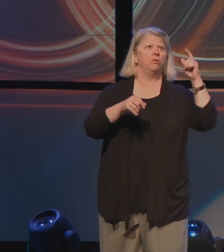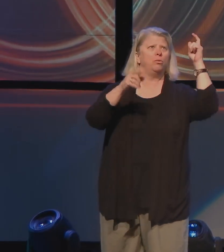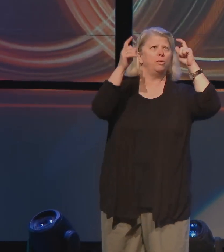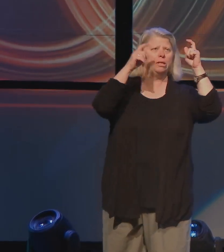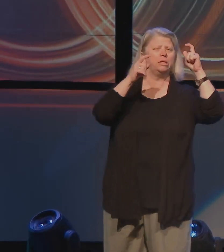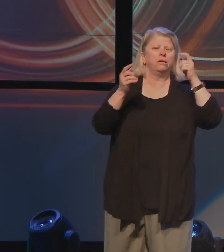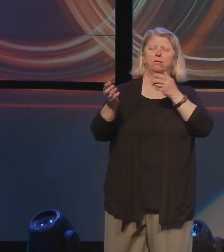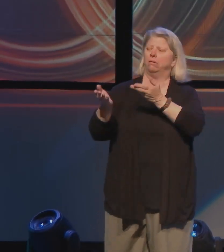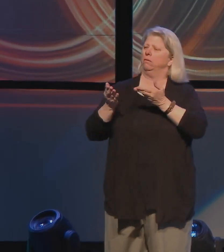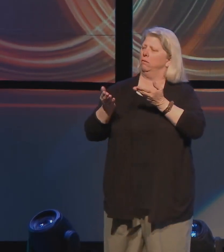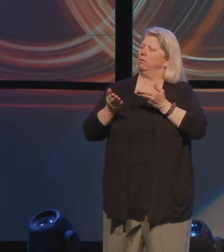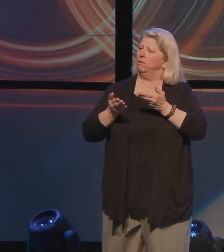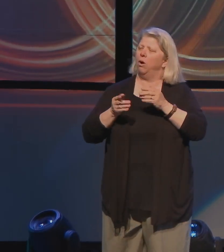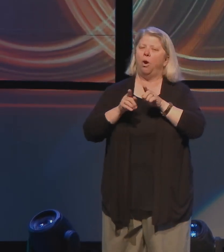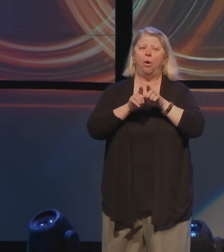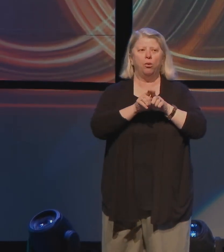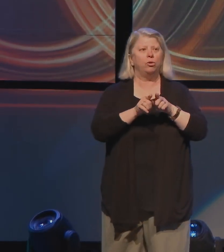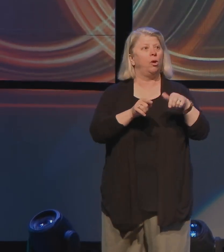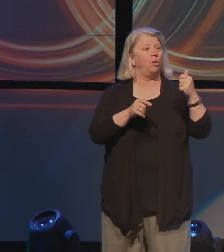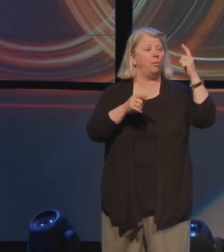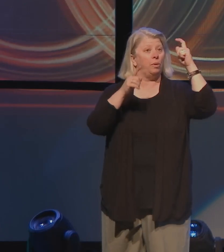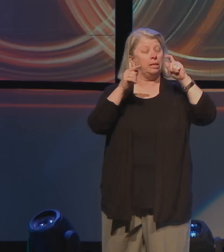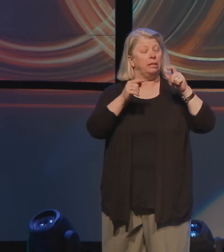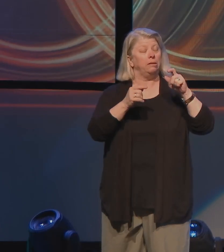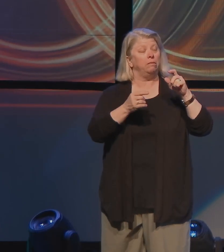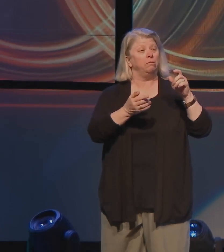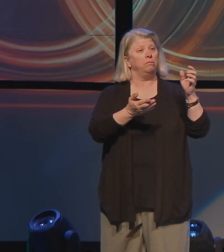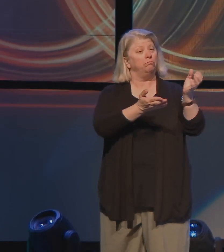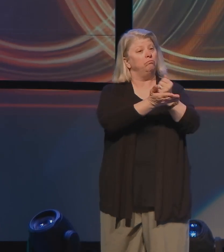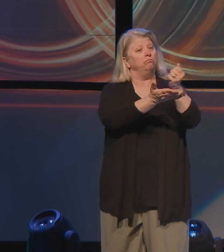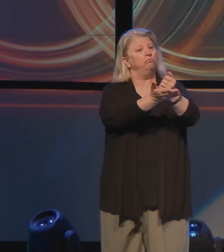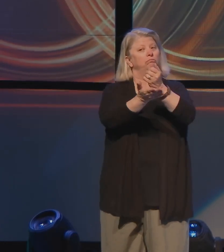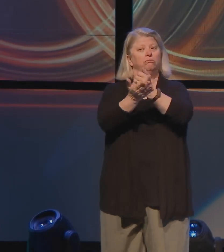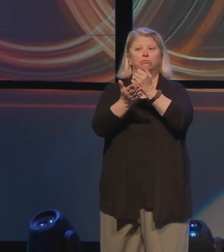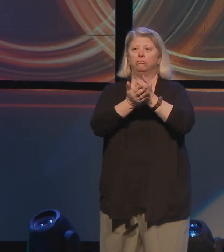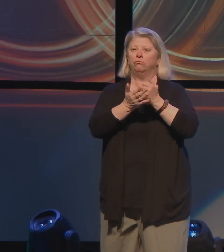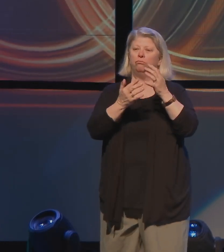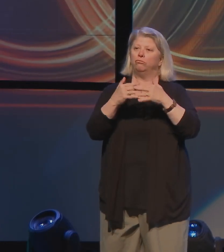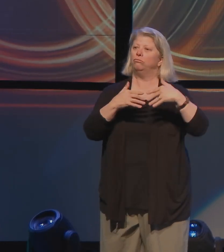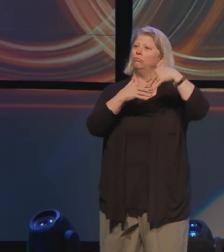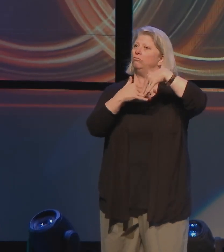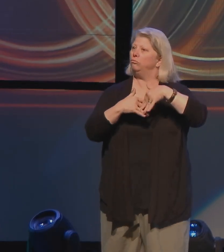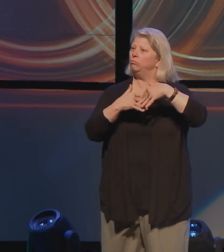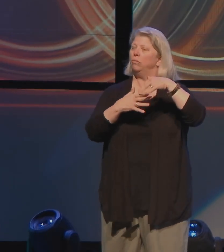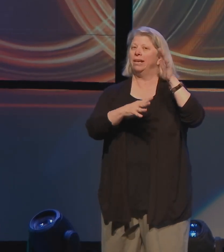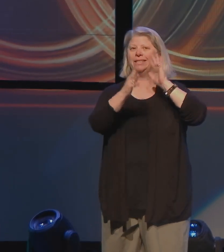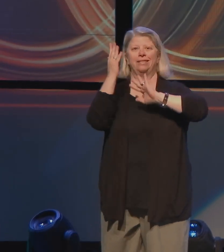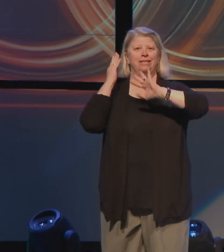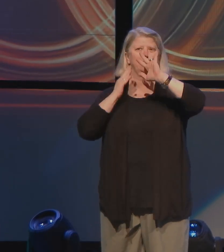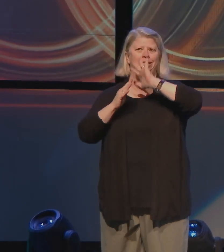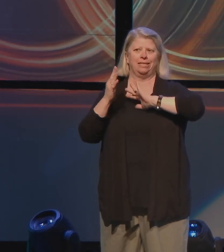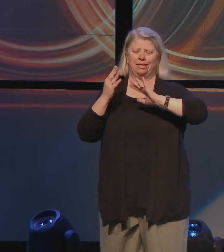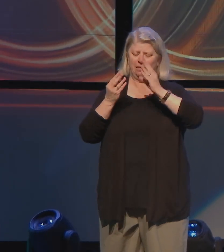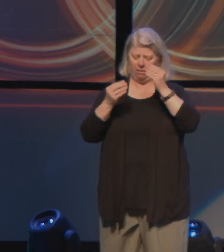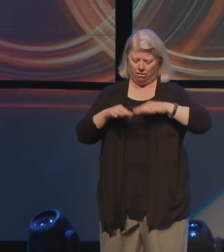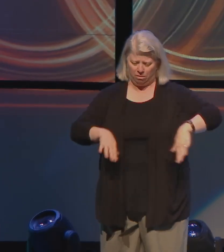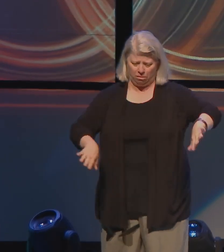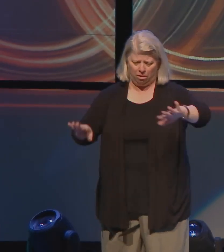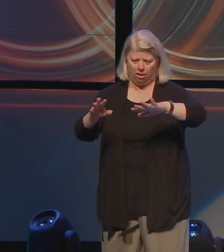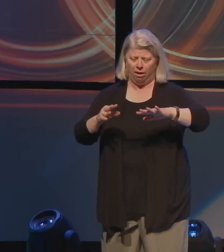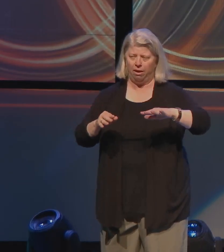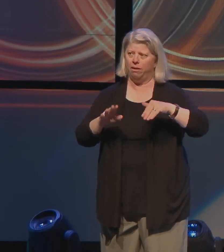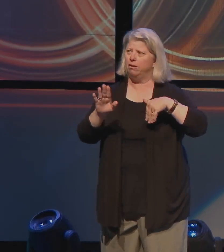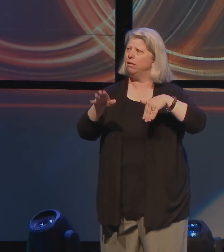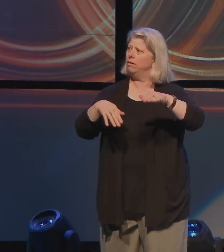offers us, but also the wisdom that we can glean from the indigenous ancestors that walked this land that we're sitting